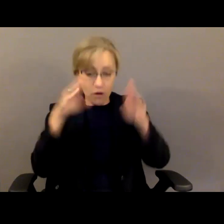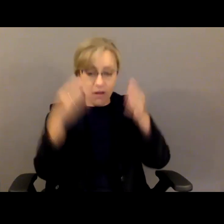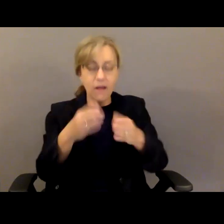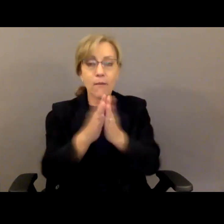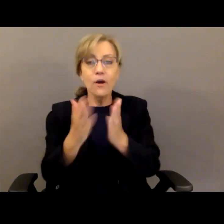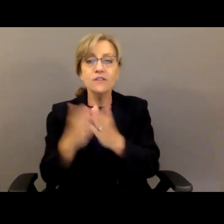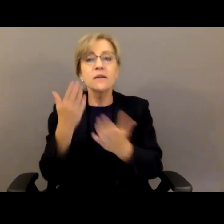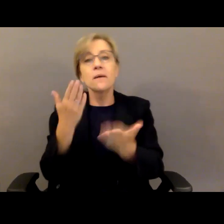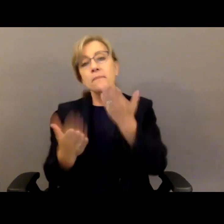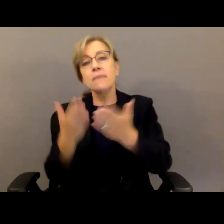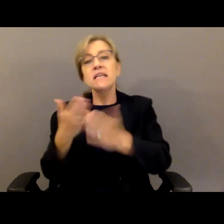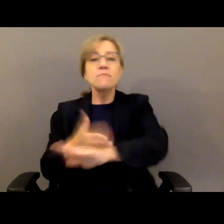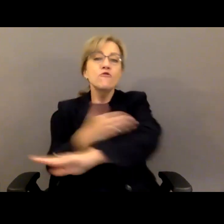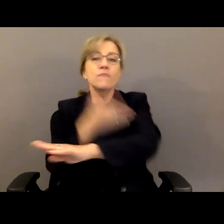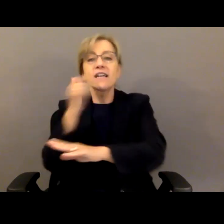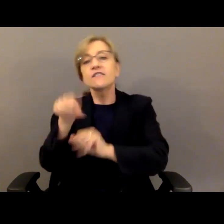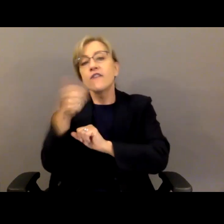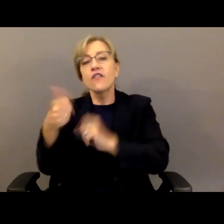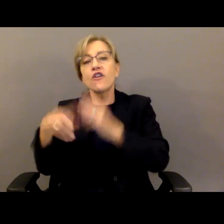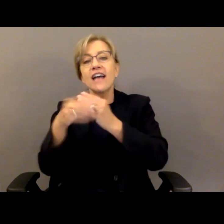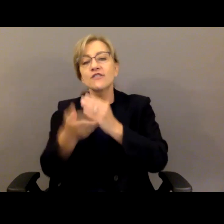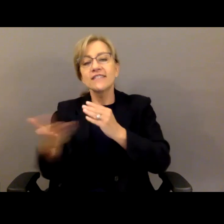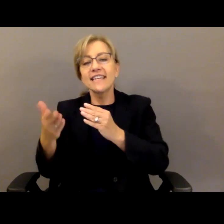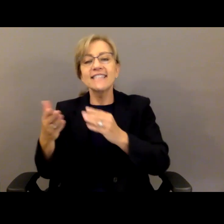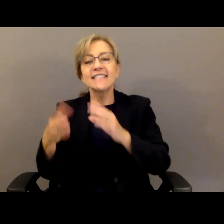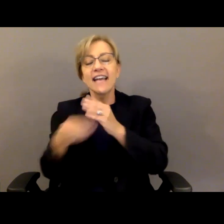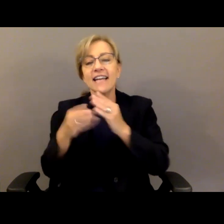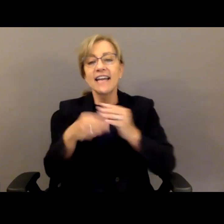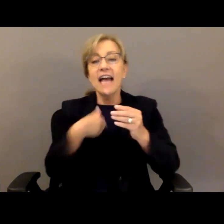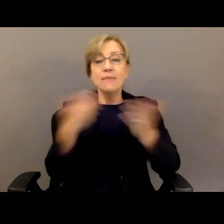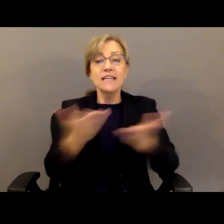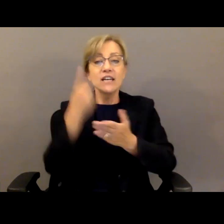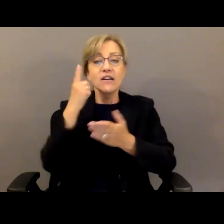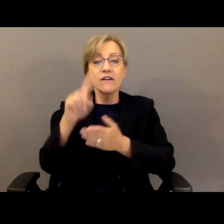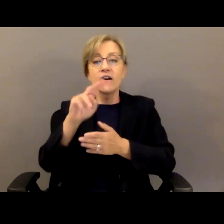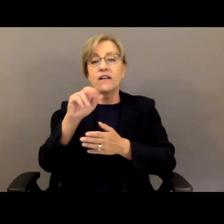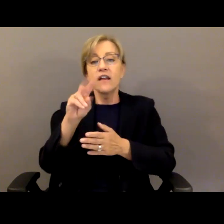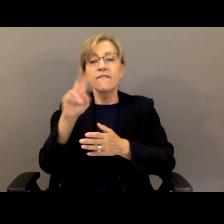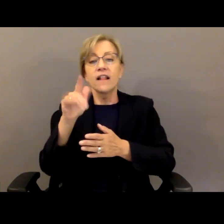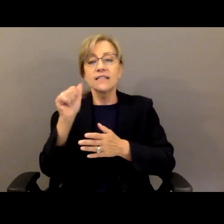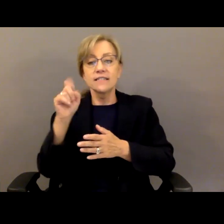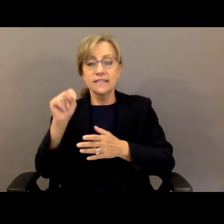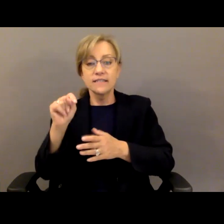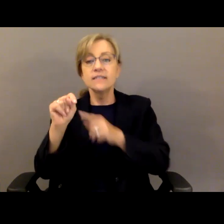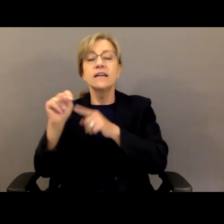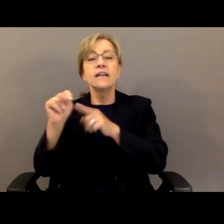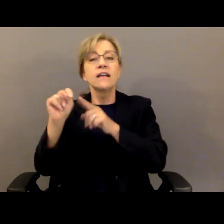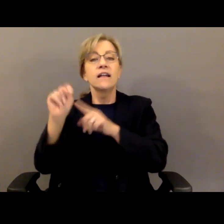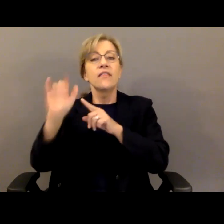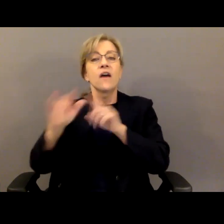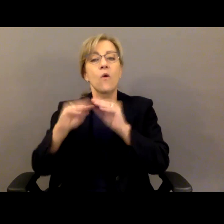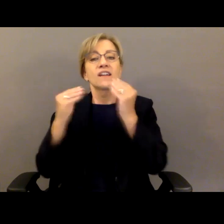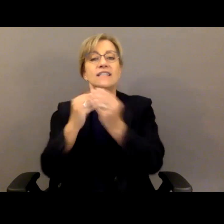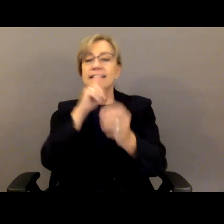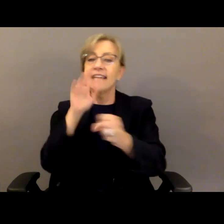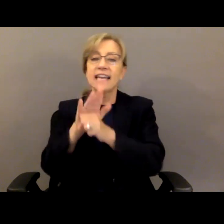things added in. I mentioned earlier that I'm here on behalf of Novelists. Novelists is an organization that is dedicated